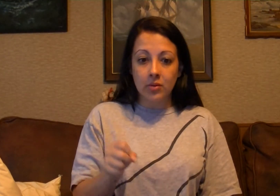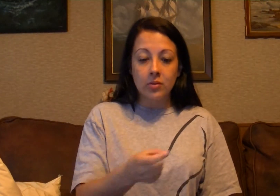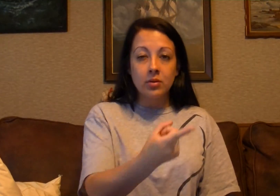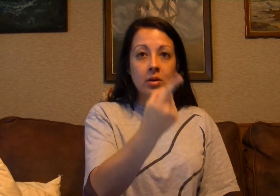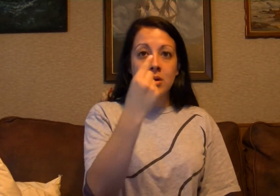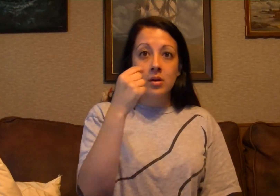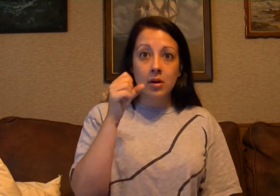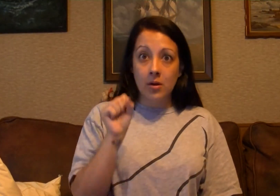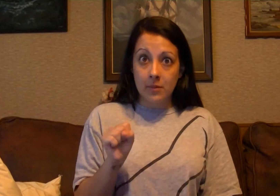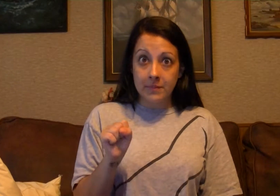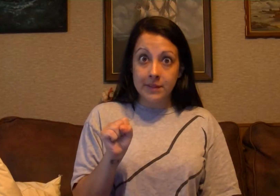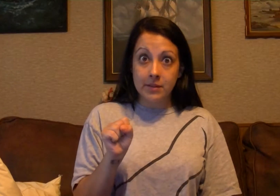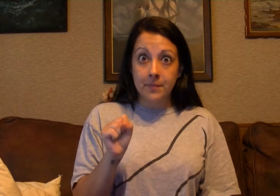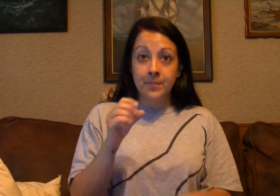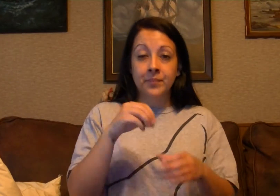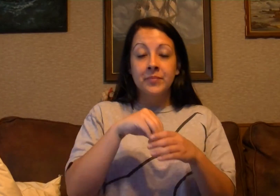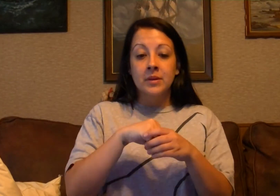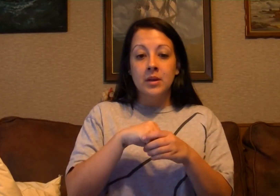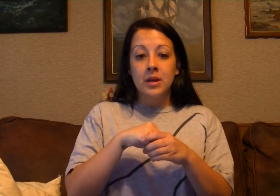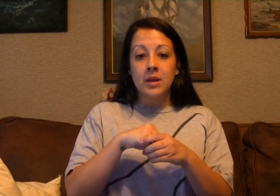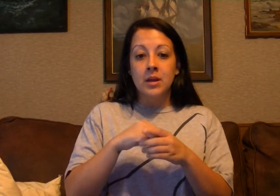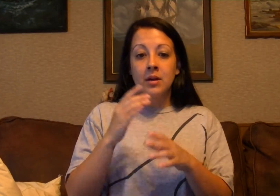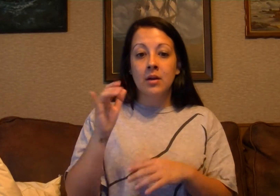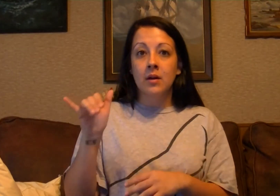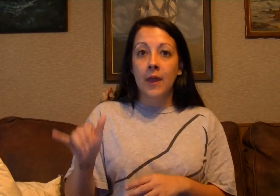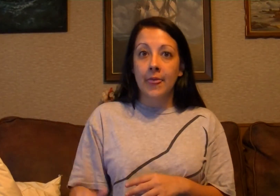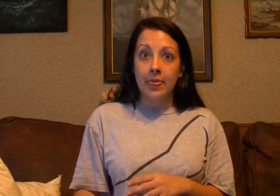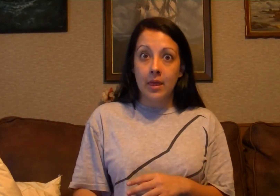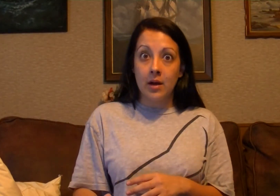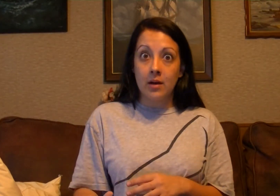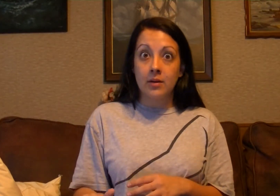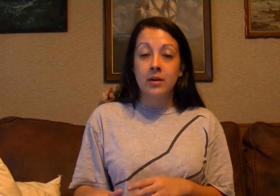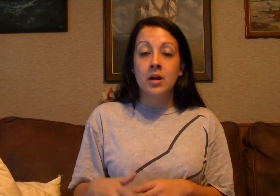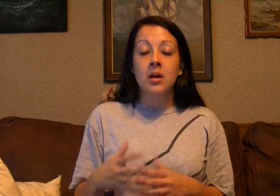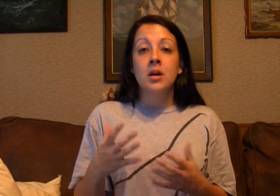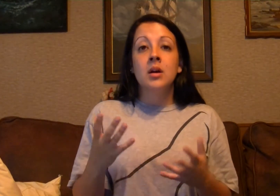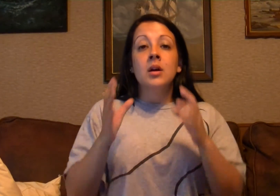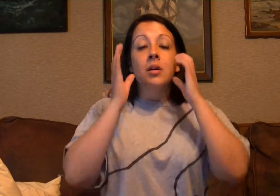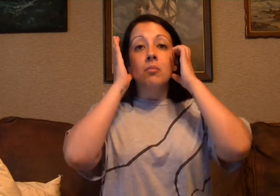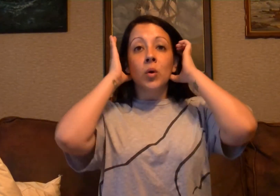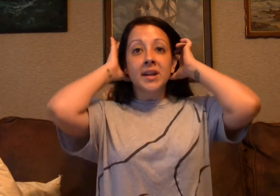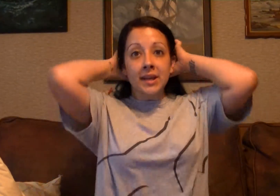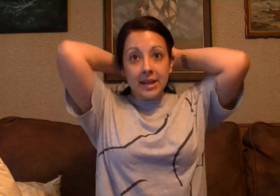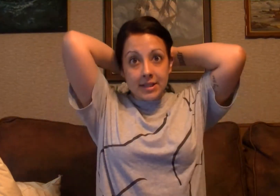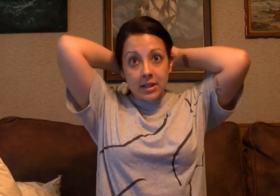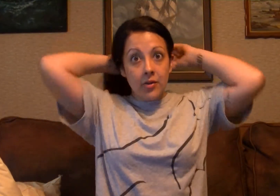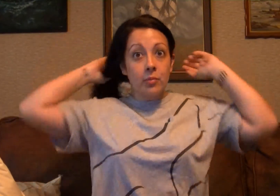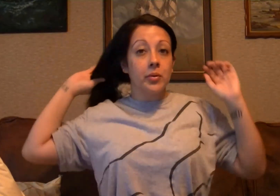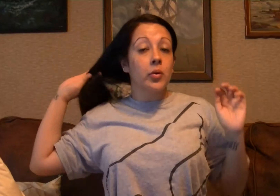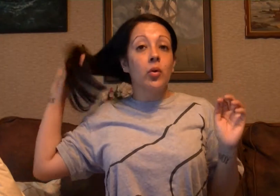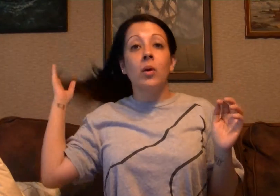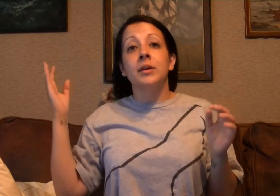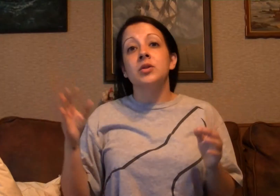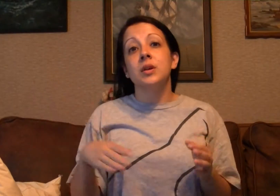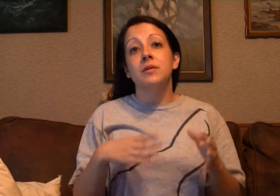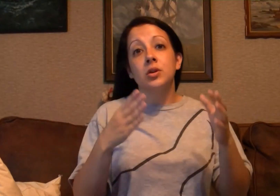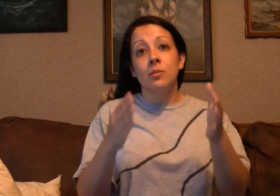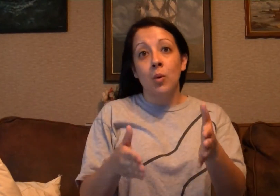plural, comes. In the. Morning is another plural one, because you have to do